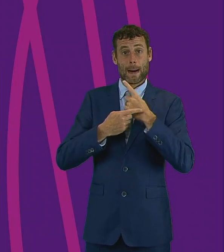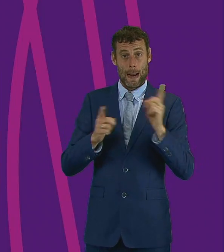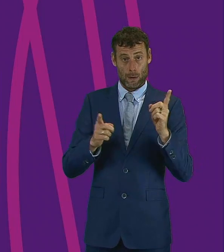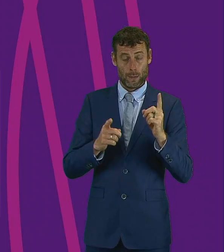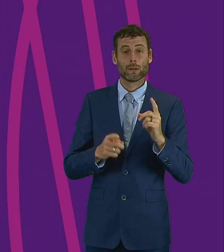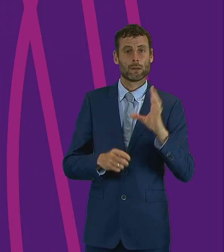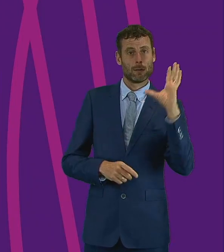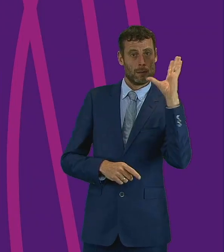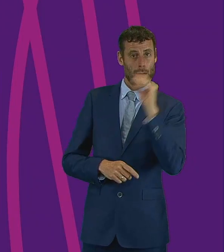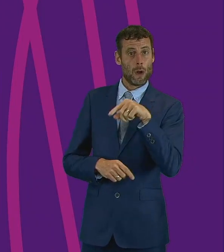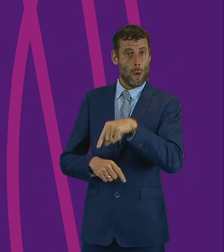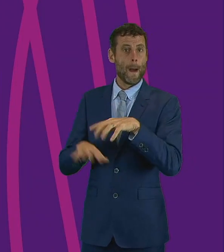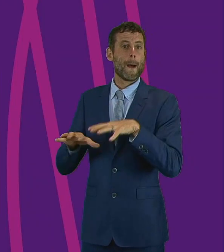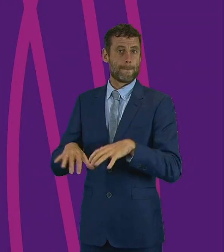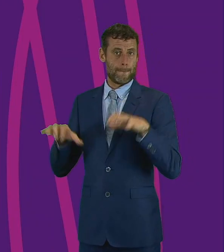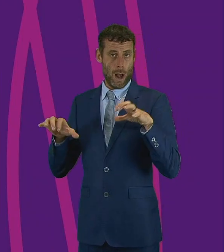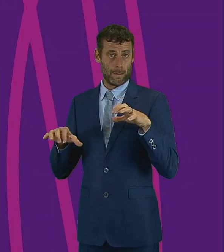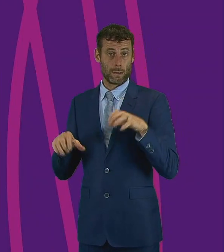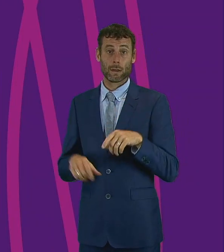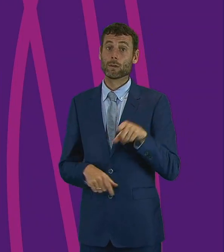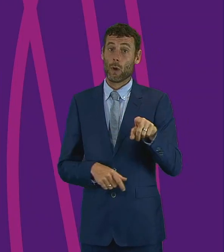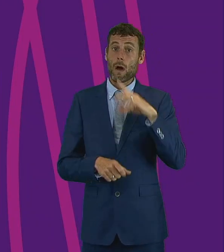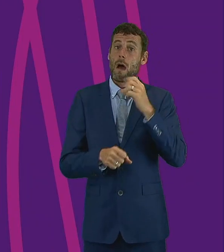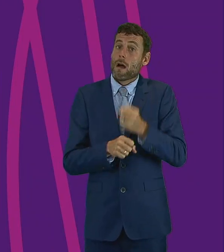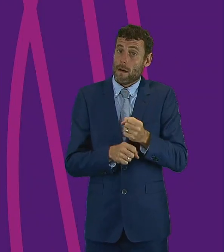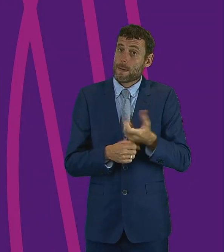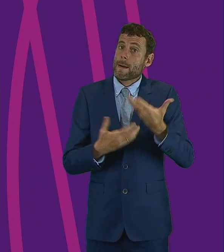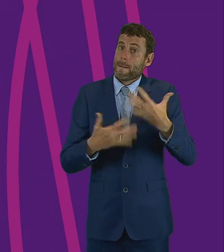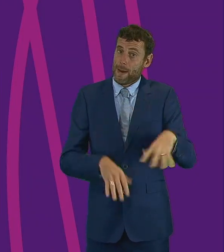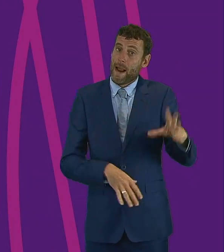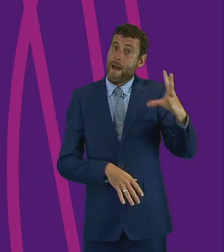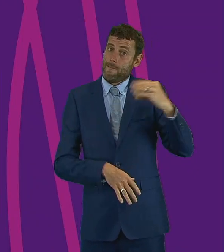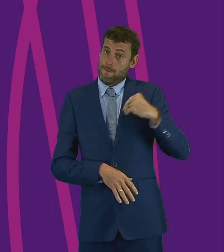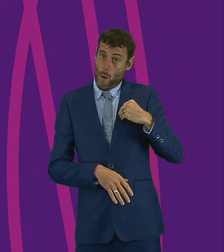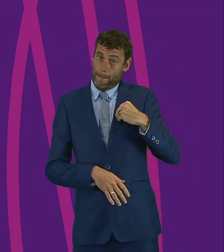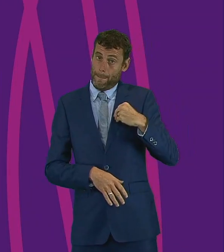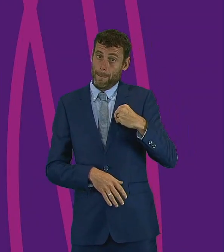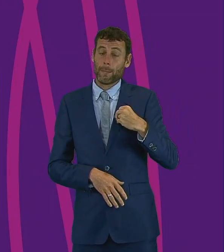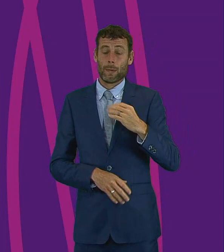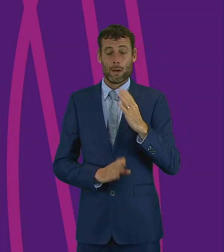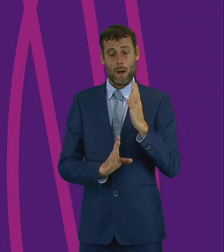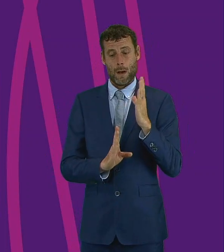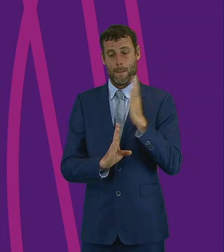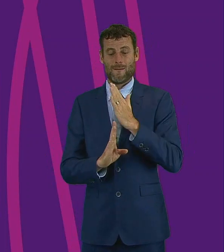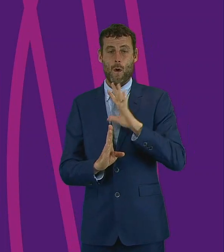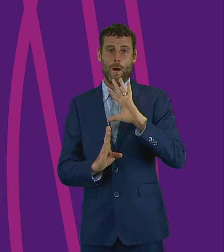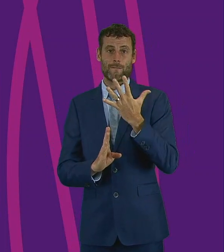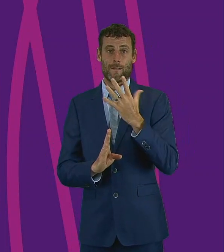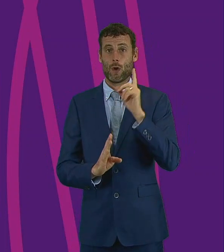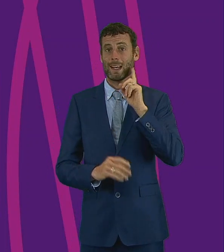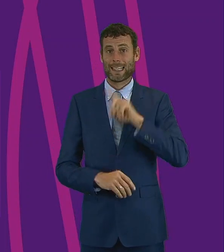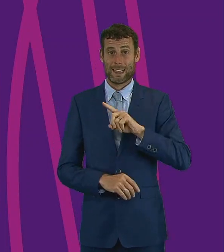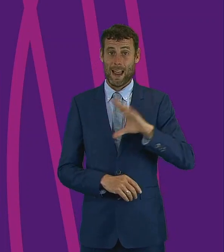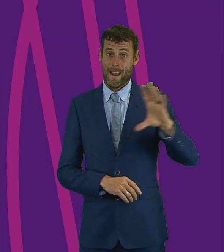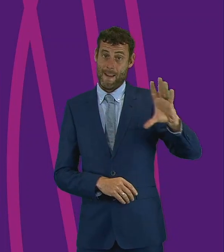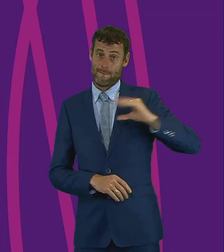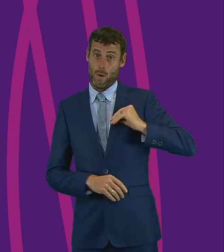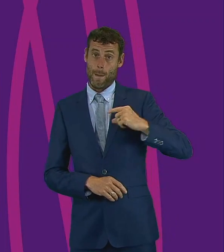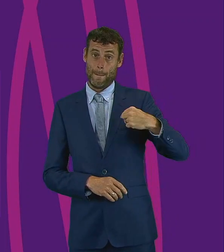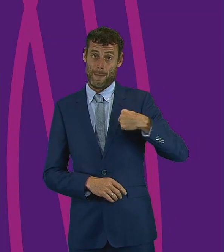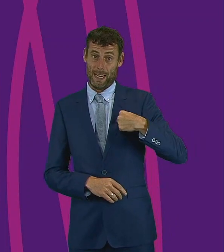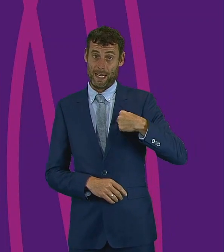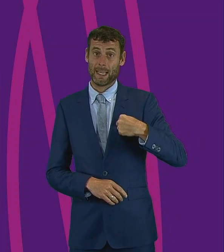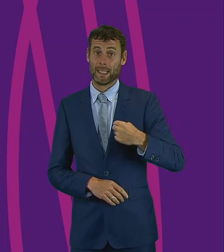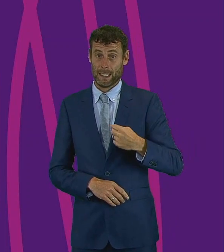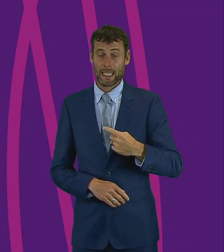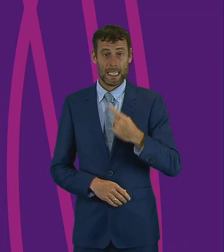the government did inform me directly before 5 o'clock yesterday, notifying me that it would be very difficult to do so